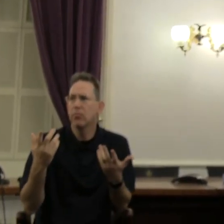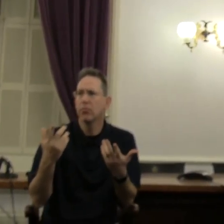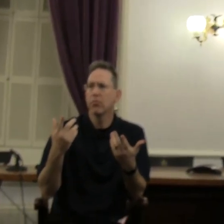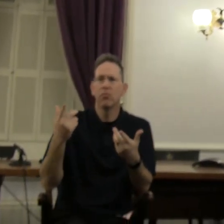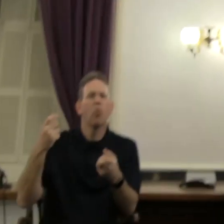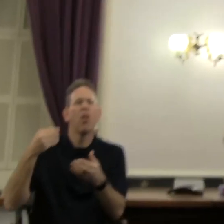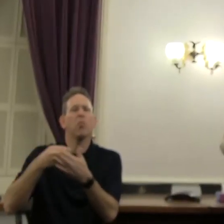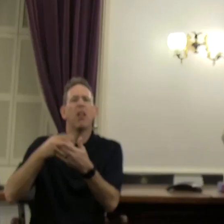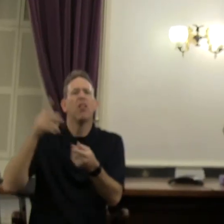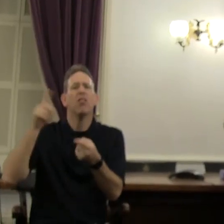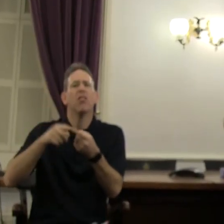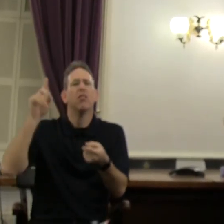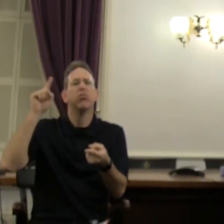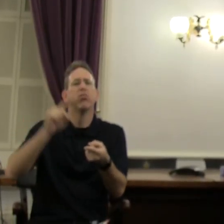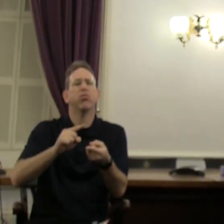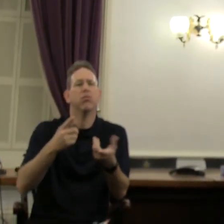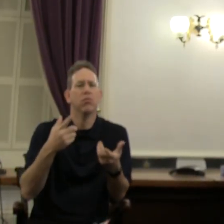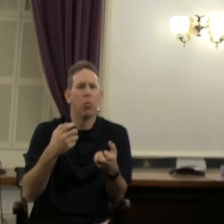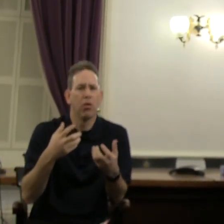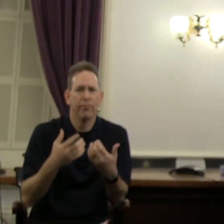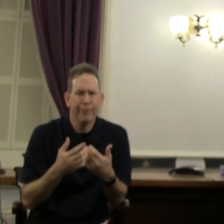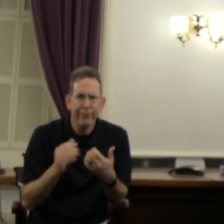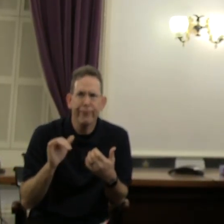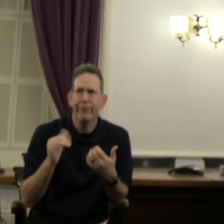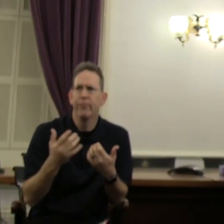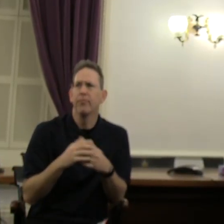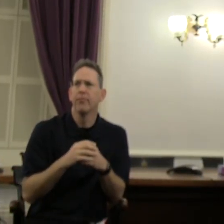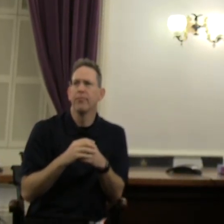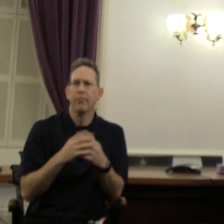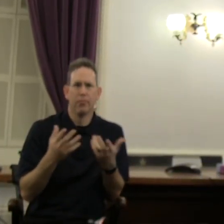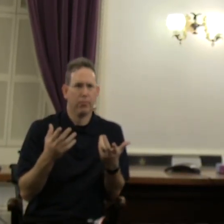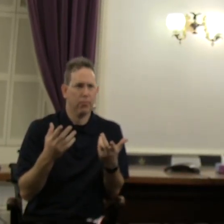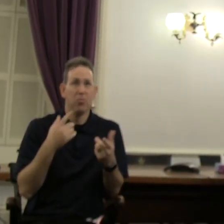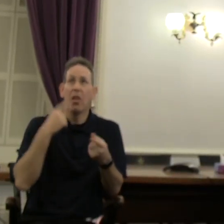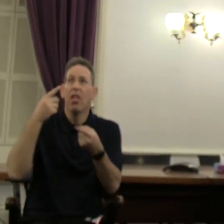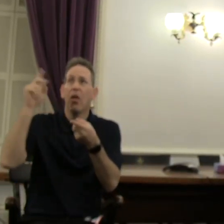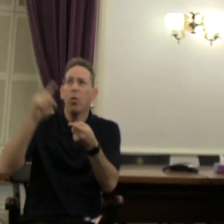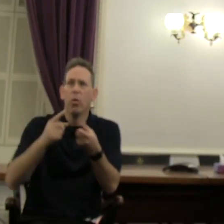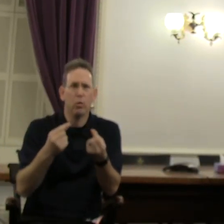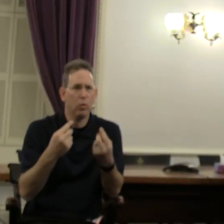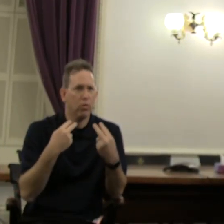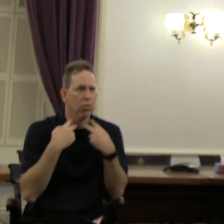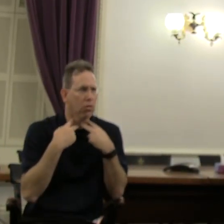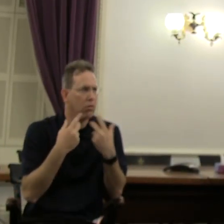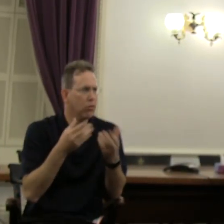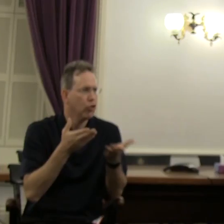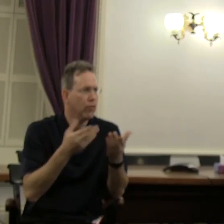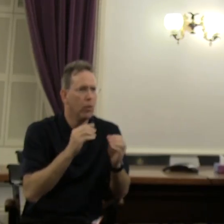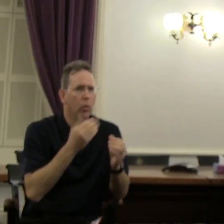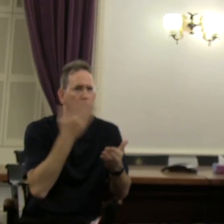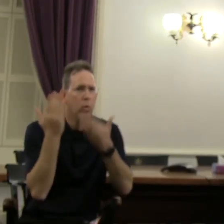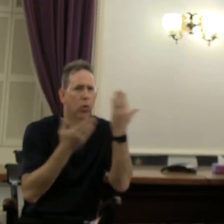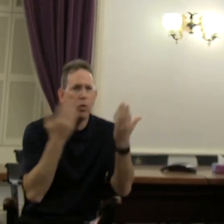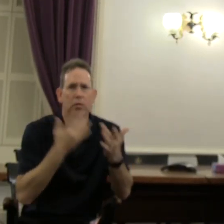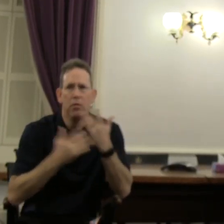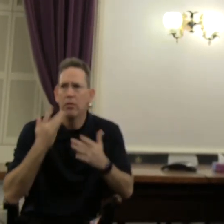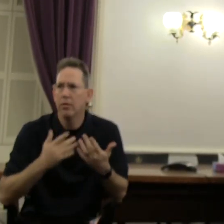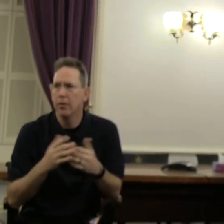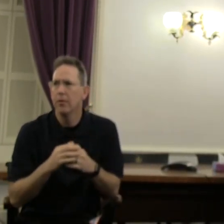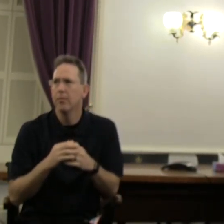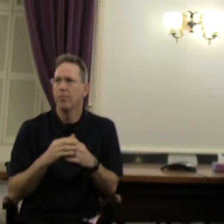palsy, autism, intellectual disability, and blindness. The budget cuts nearly $7 billion over 10